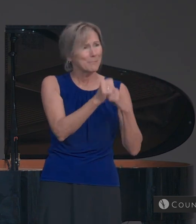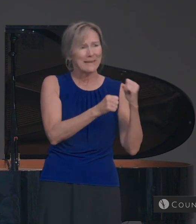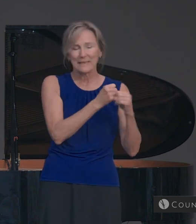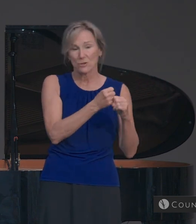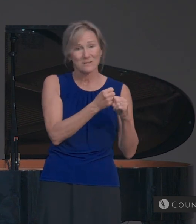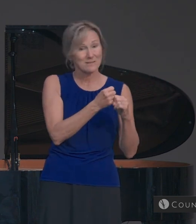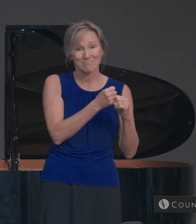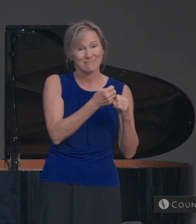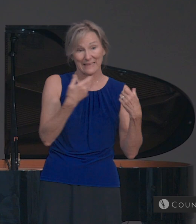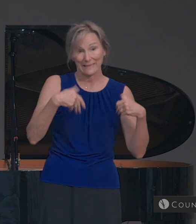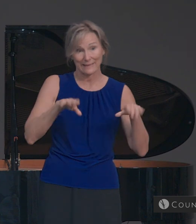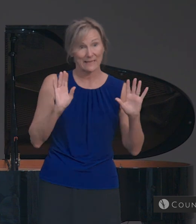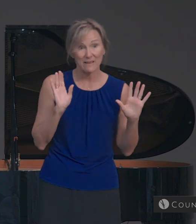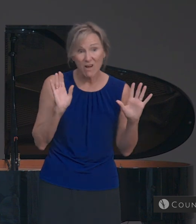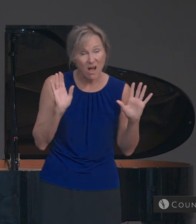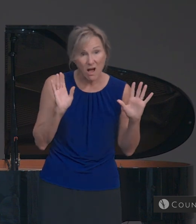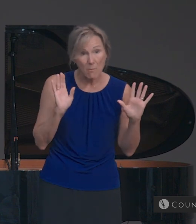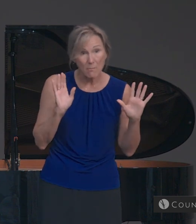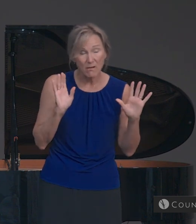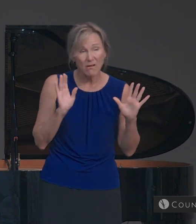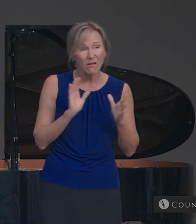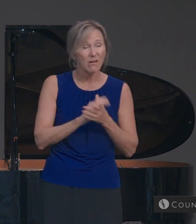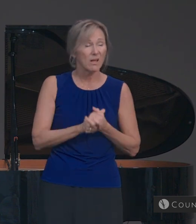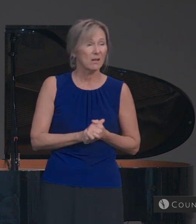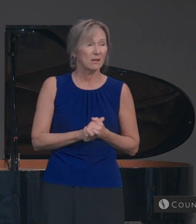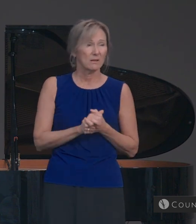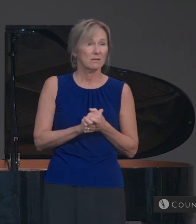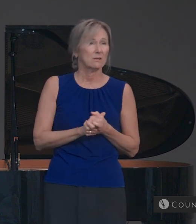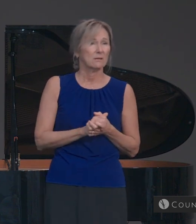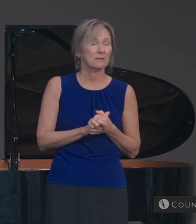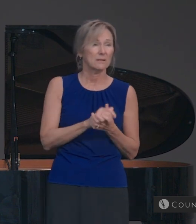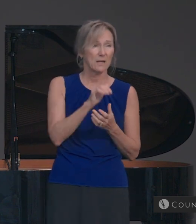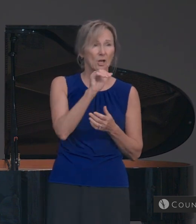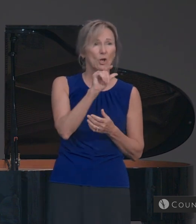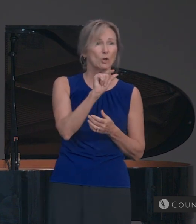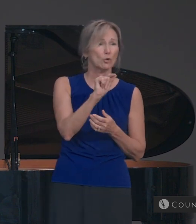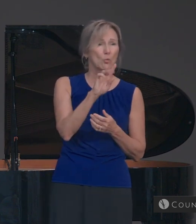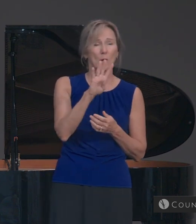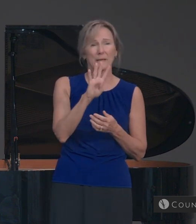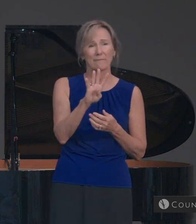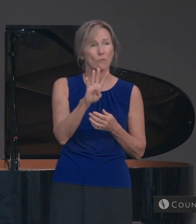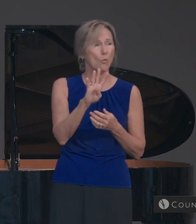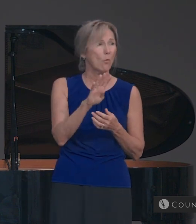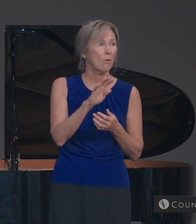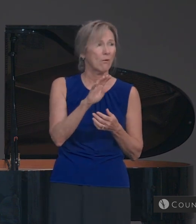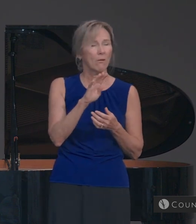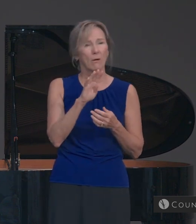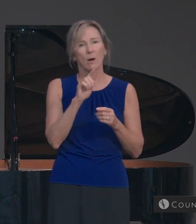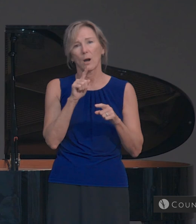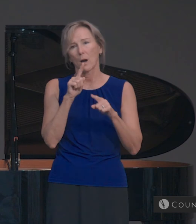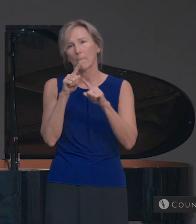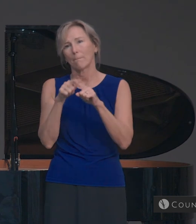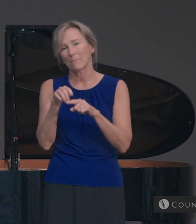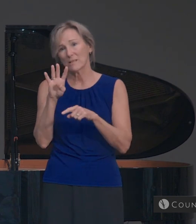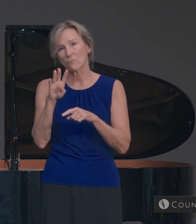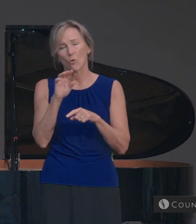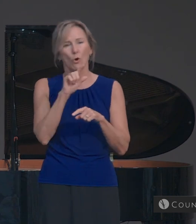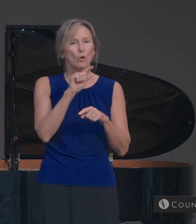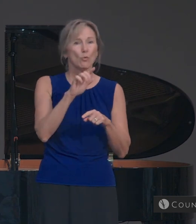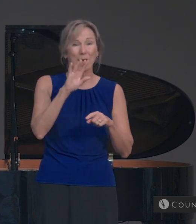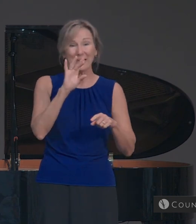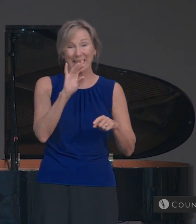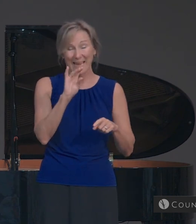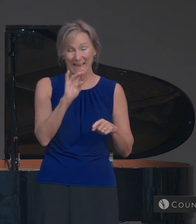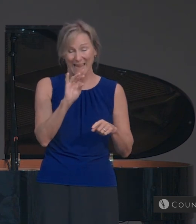That's eight. Eight plus 16 is 24, plus four is 28.